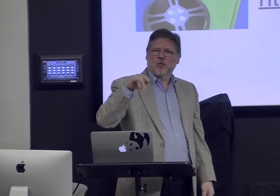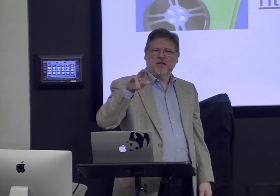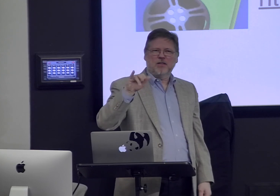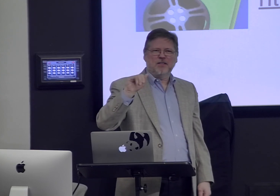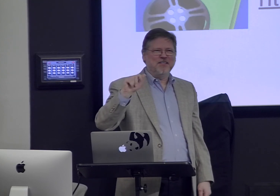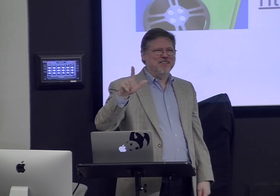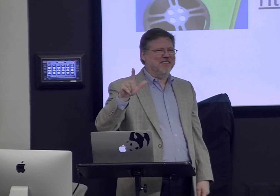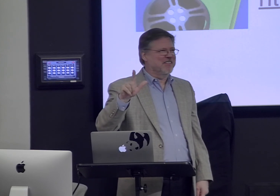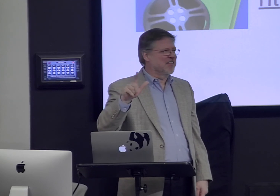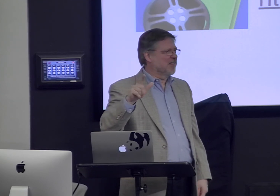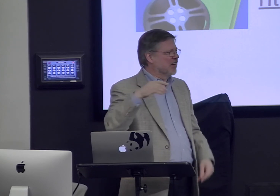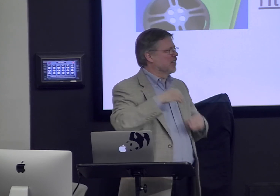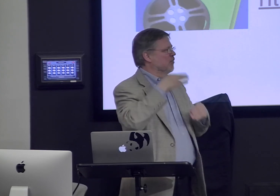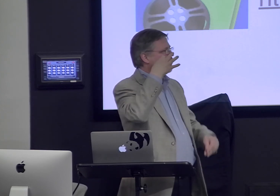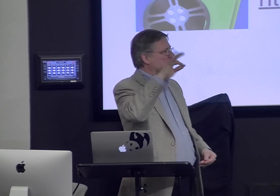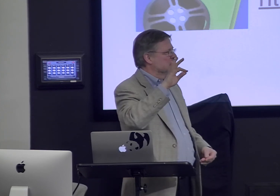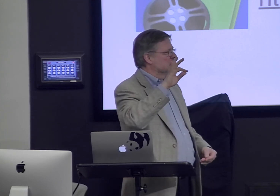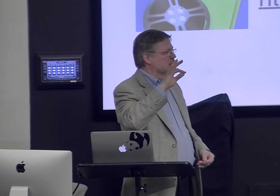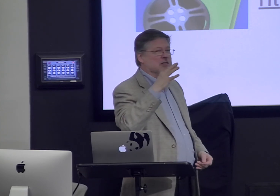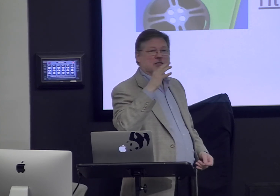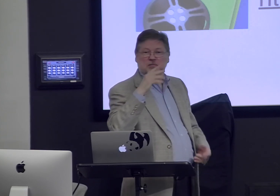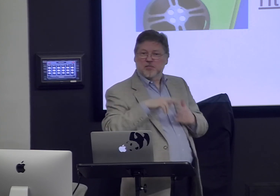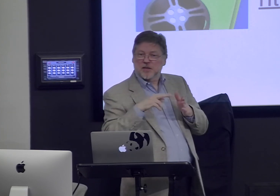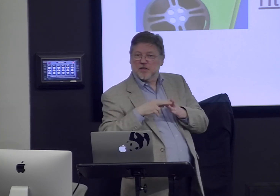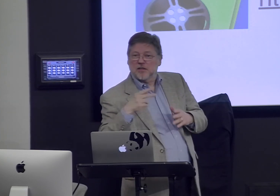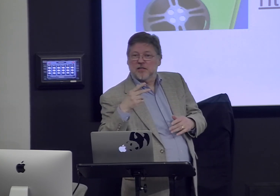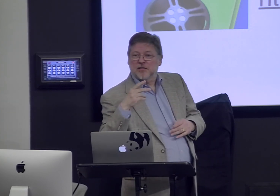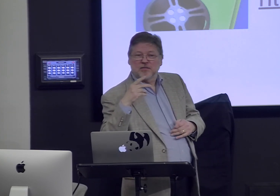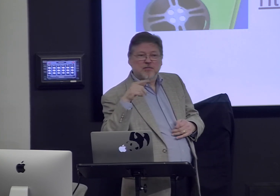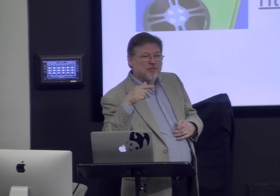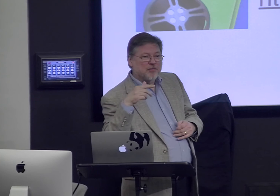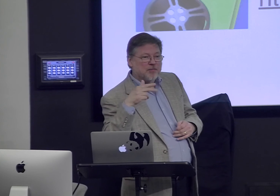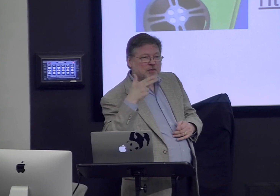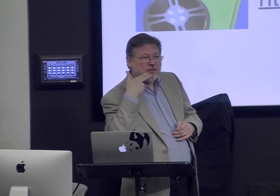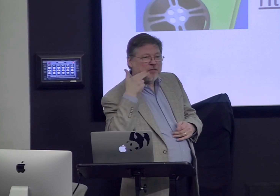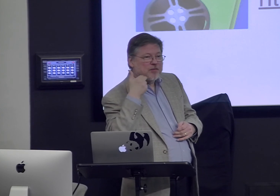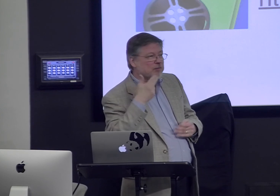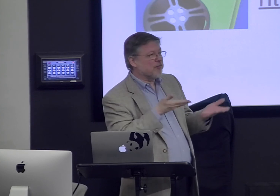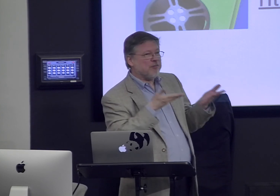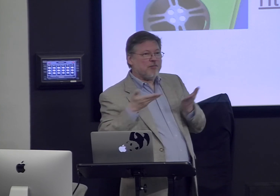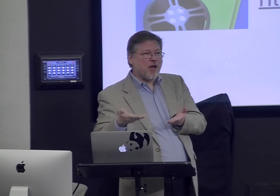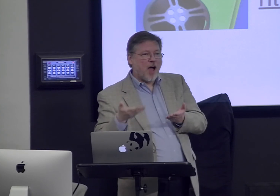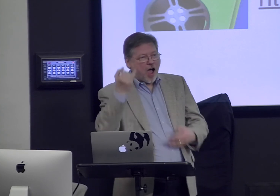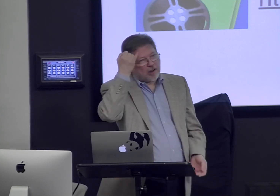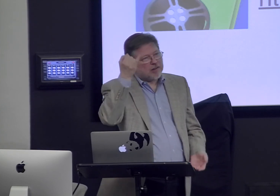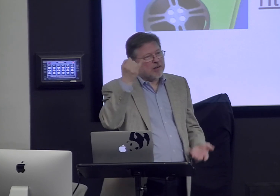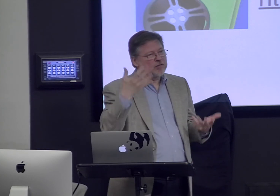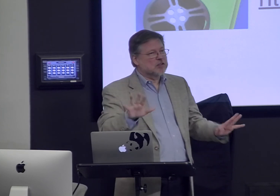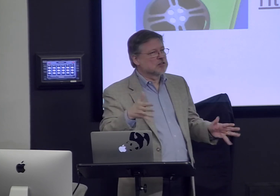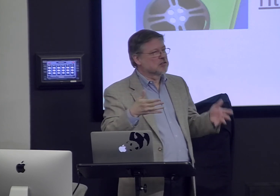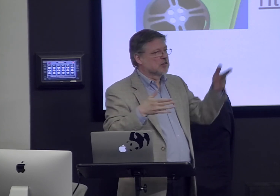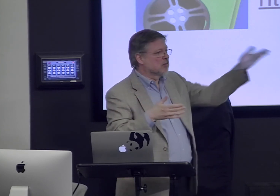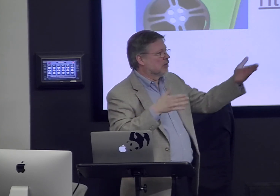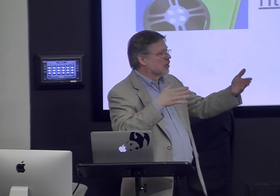We know that from the NAD videos, or the NAD films, that there was methodical and colloquial language that